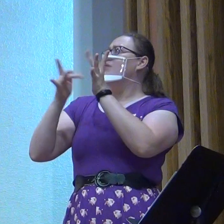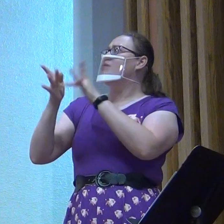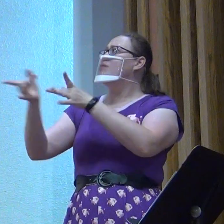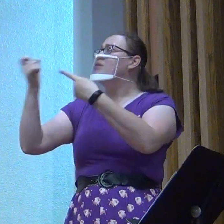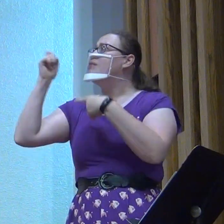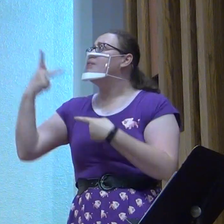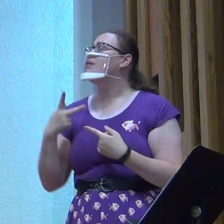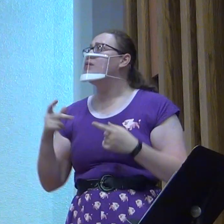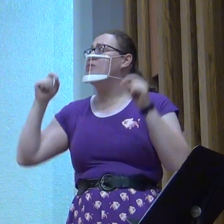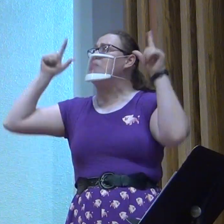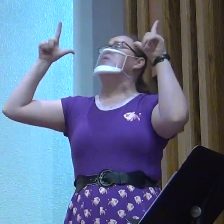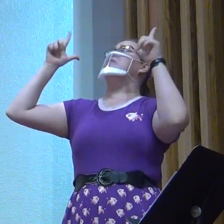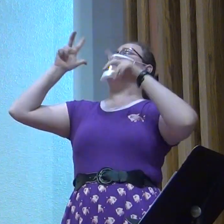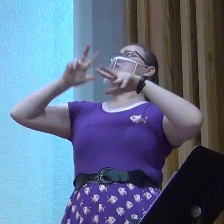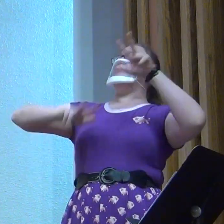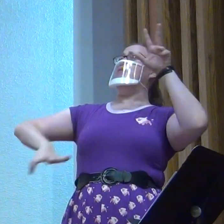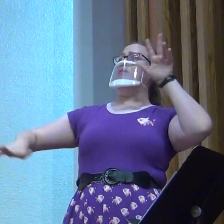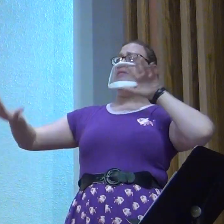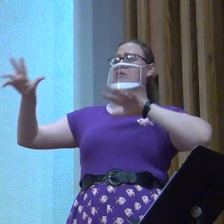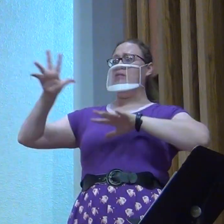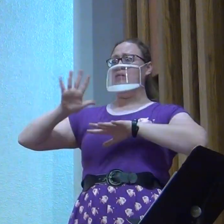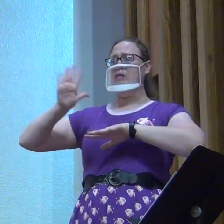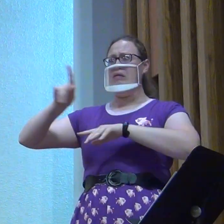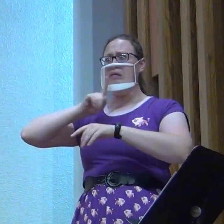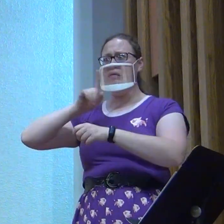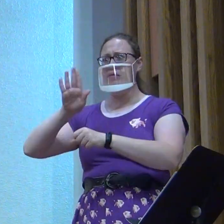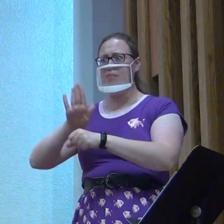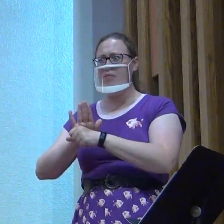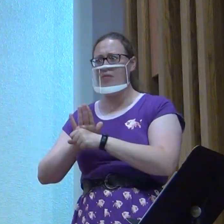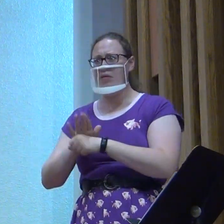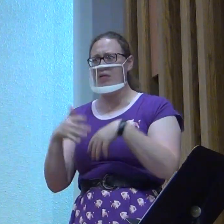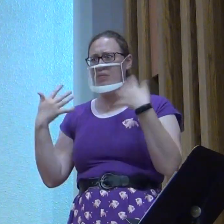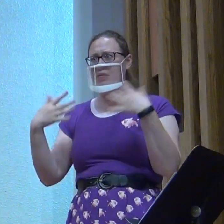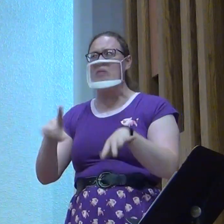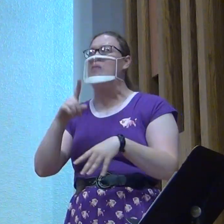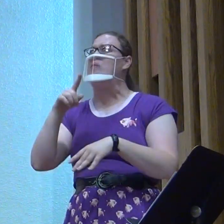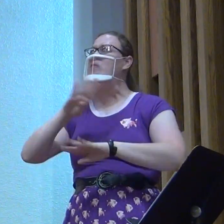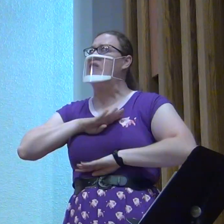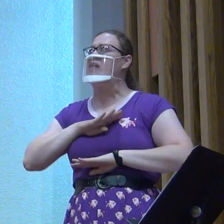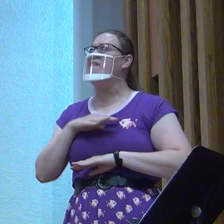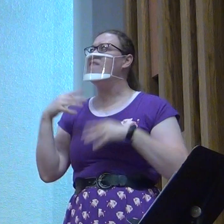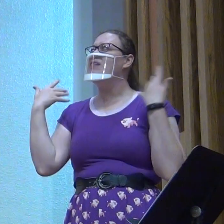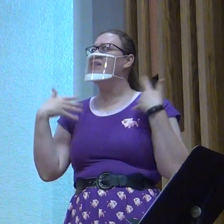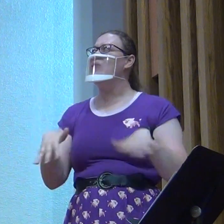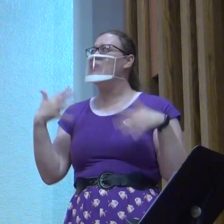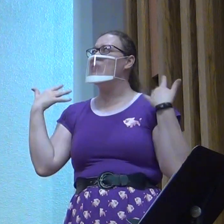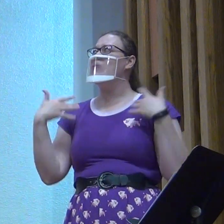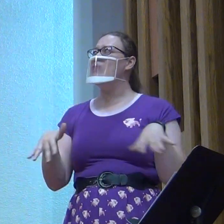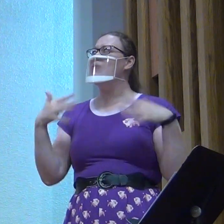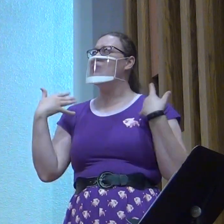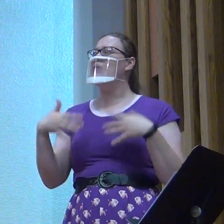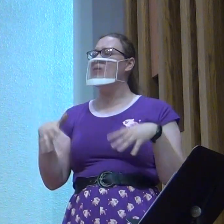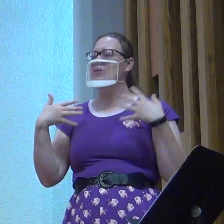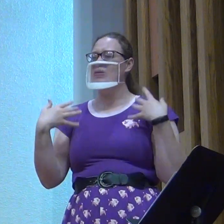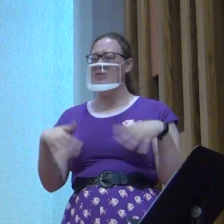surprised that what Jesus promised came true.